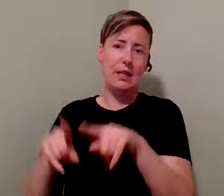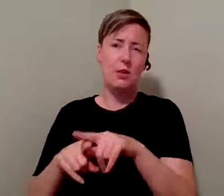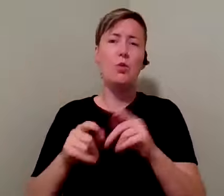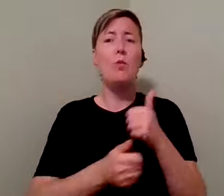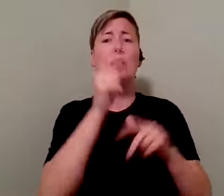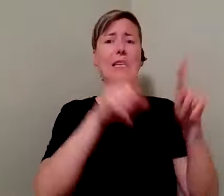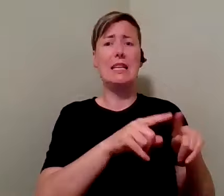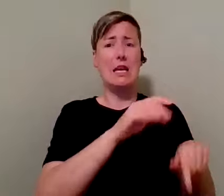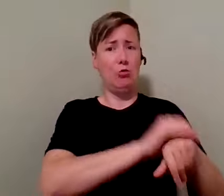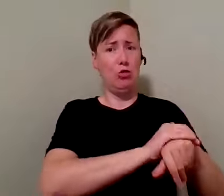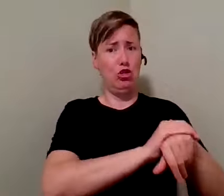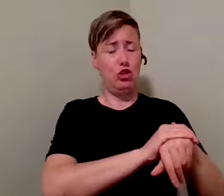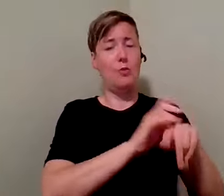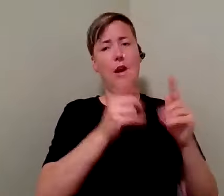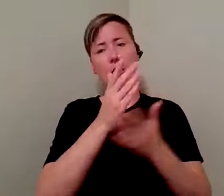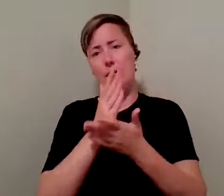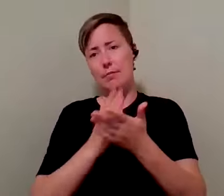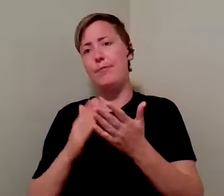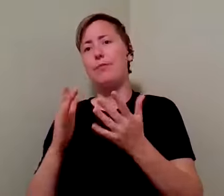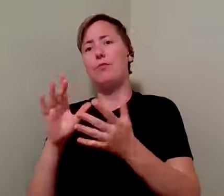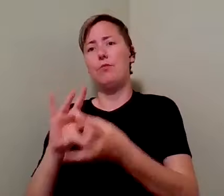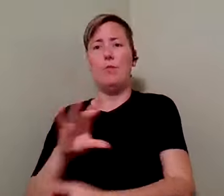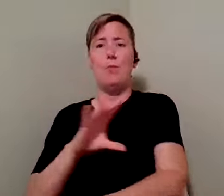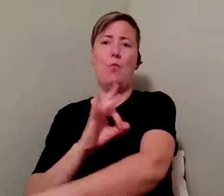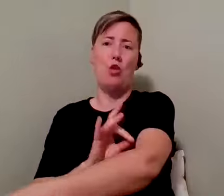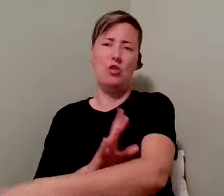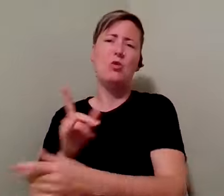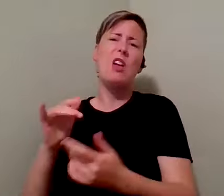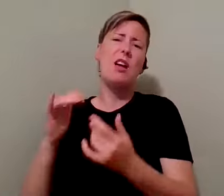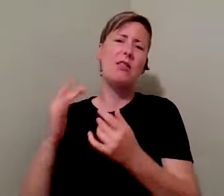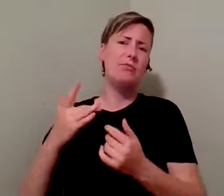she came from the Portuguese part. So it was customary to have wine with